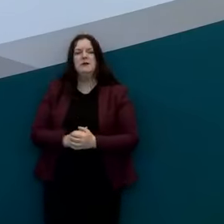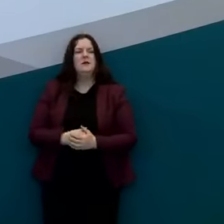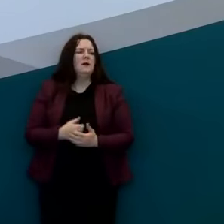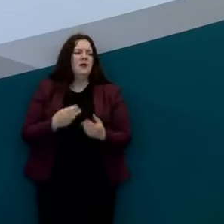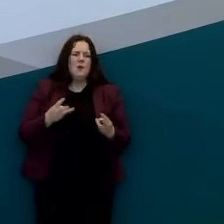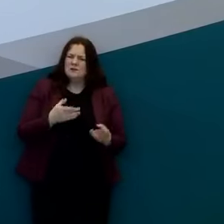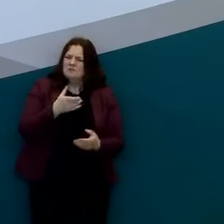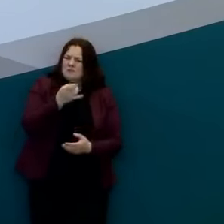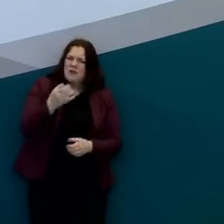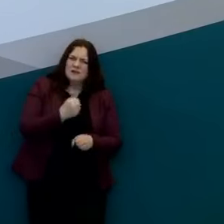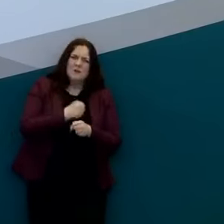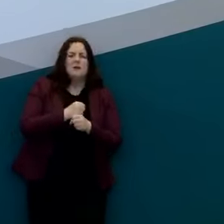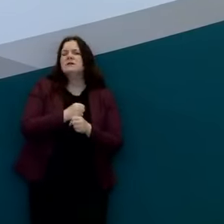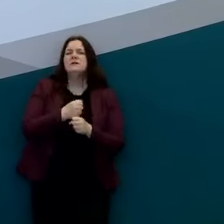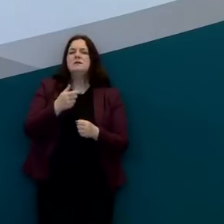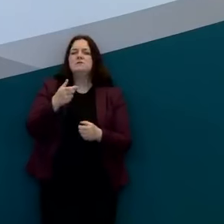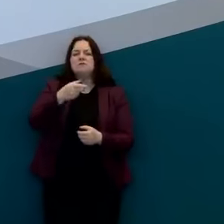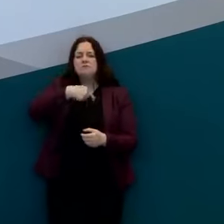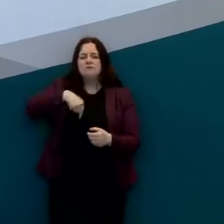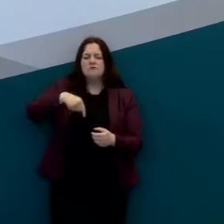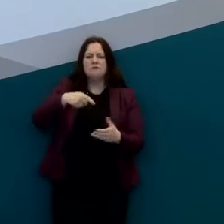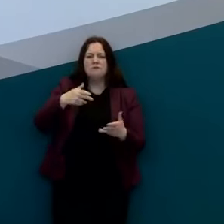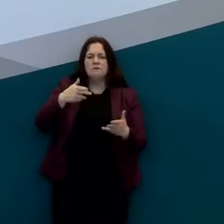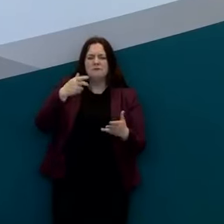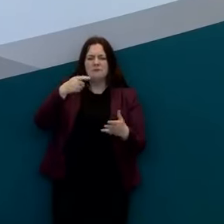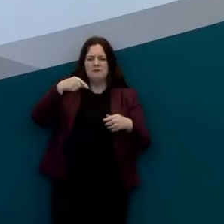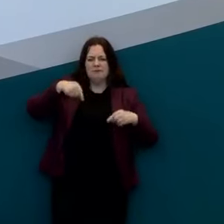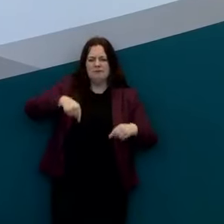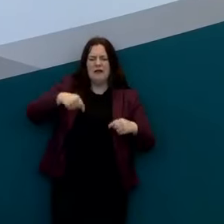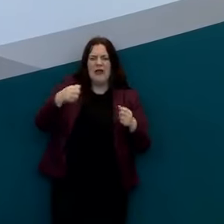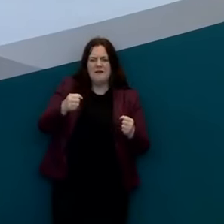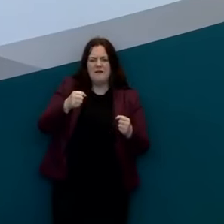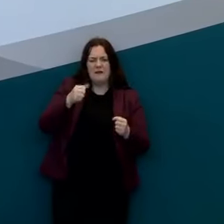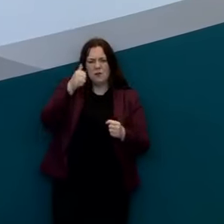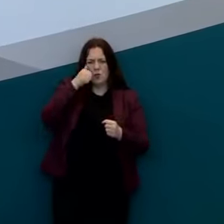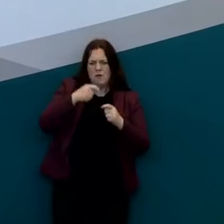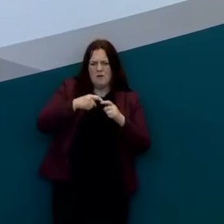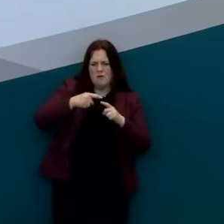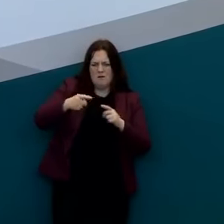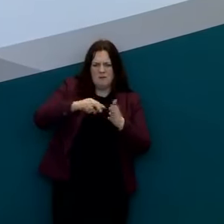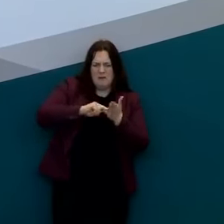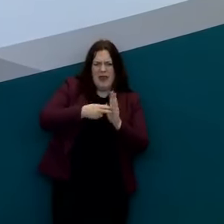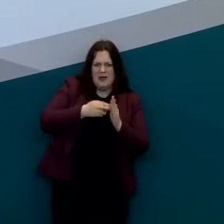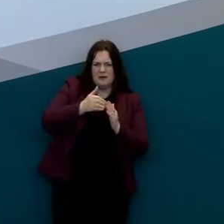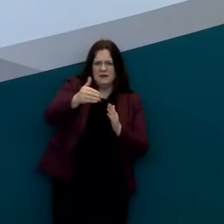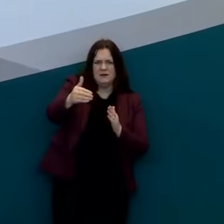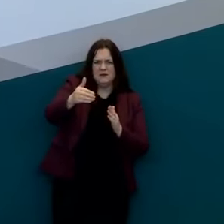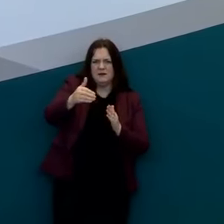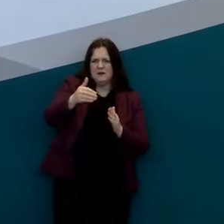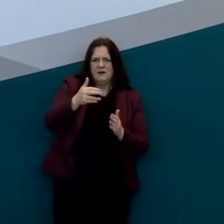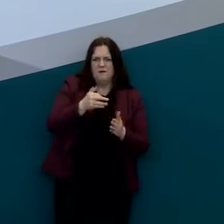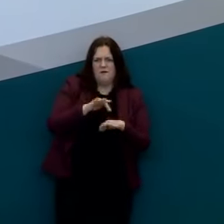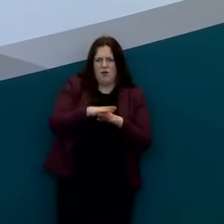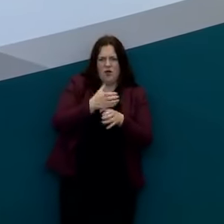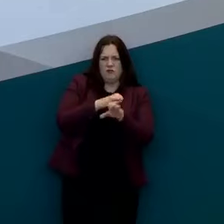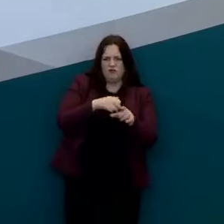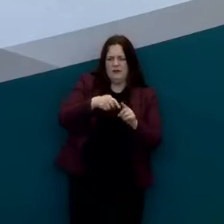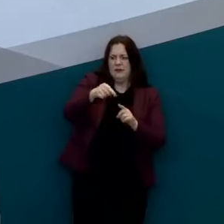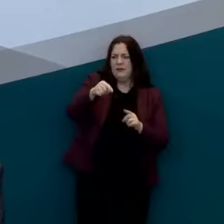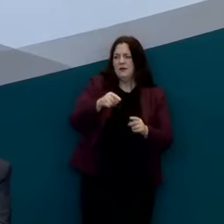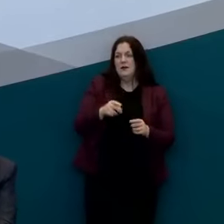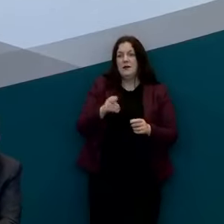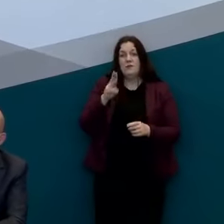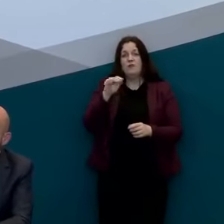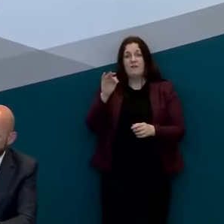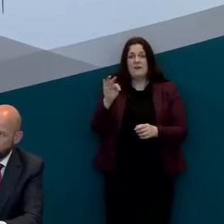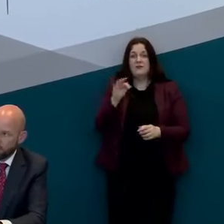for the country in terms of you know what is the medium term plan you know professor nolan outlined trying to get the